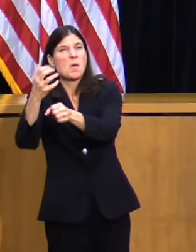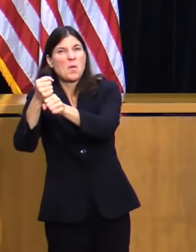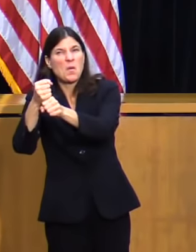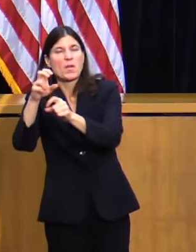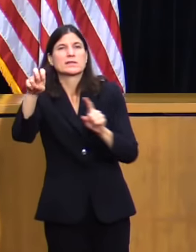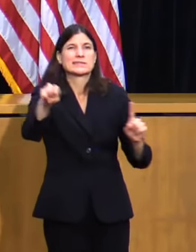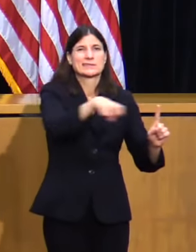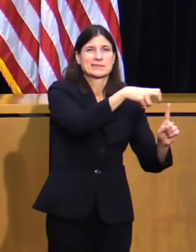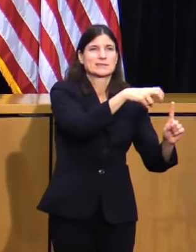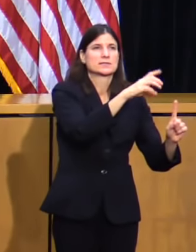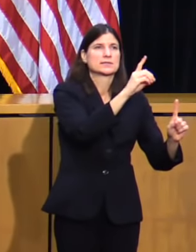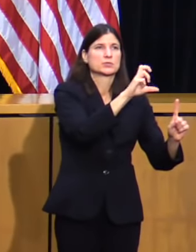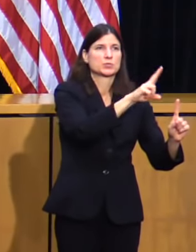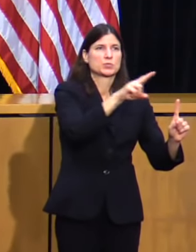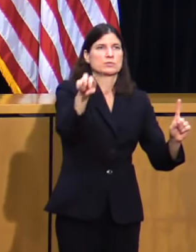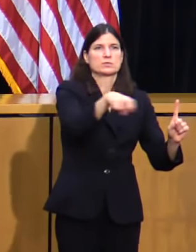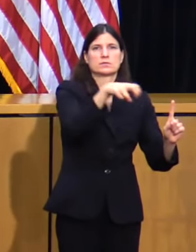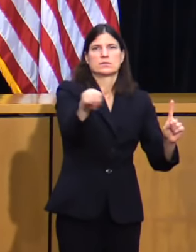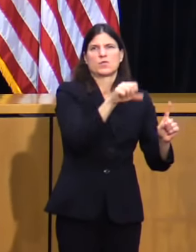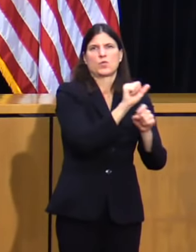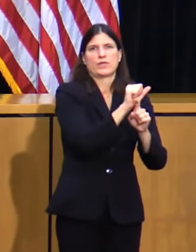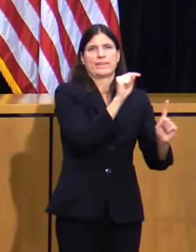to be a part of this.